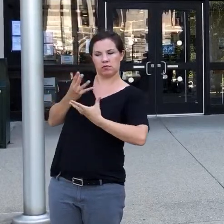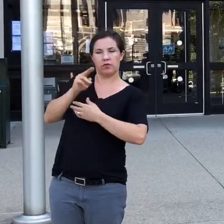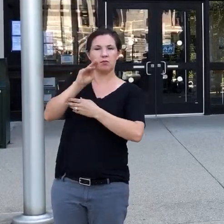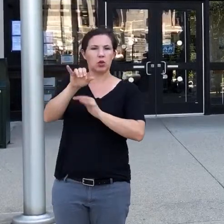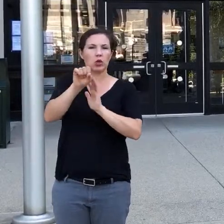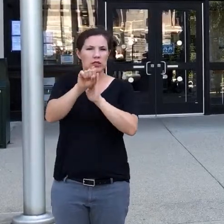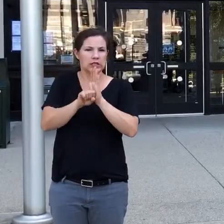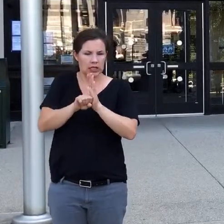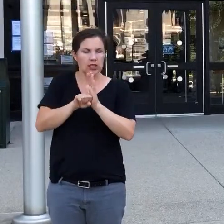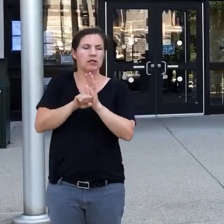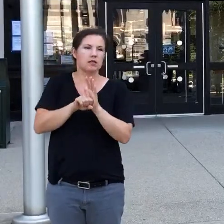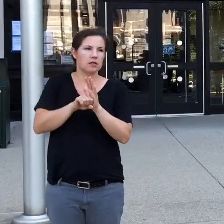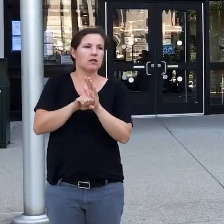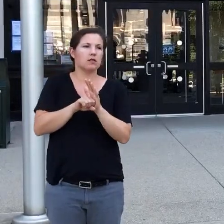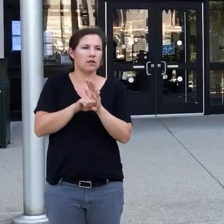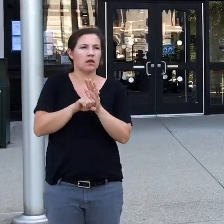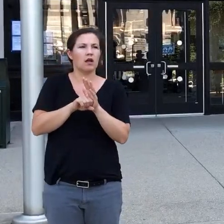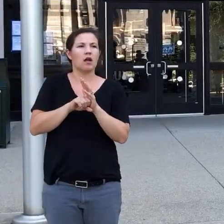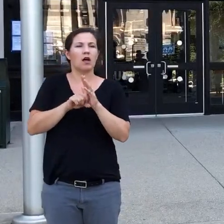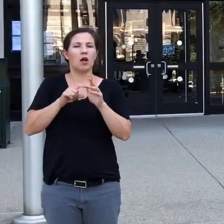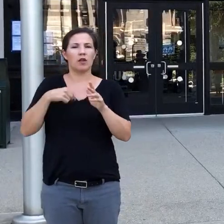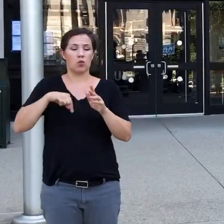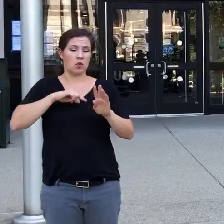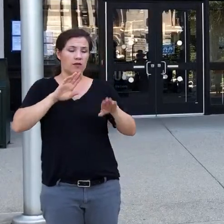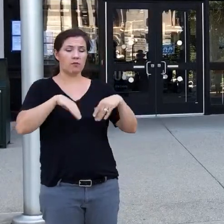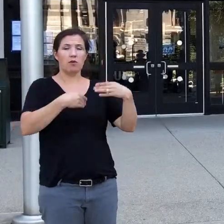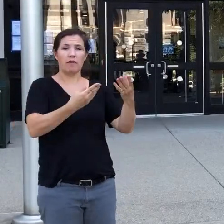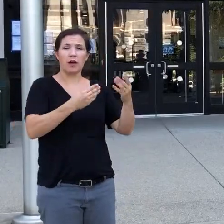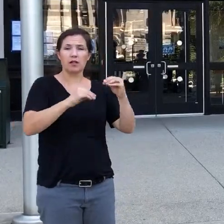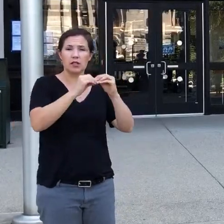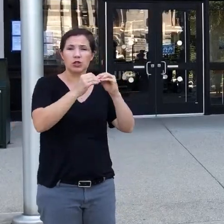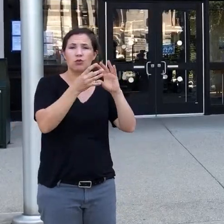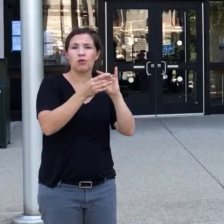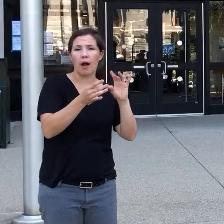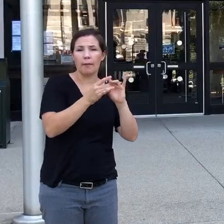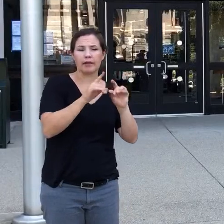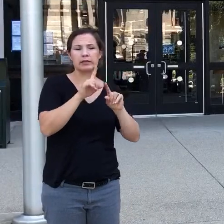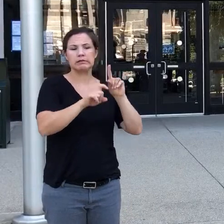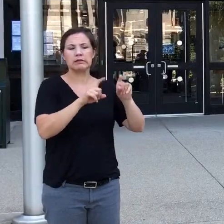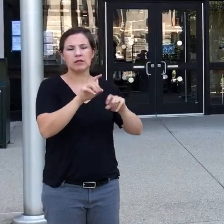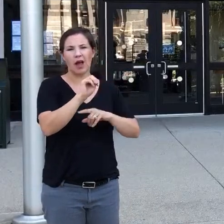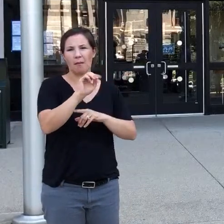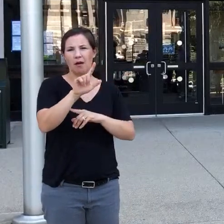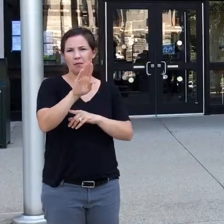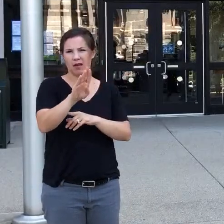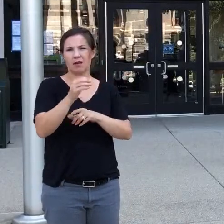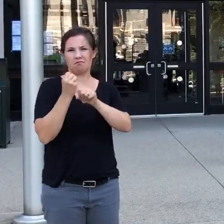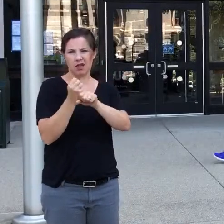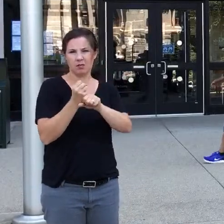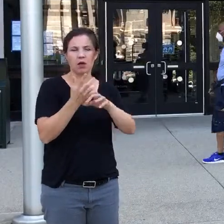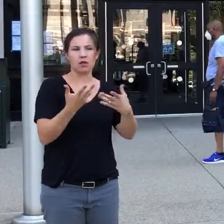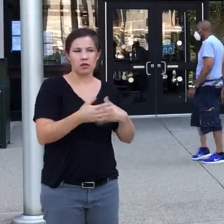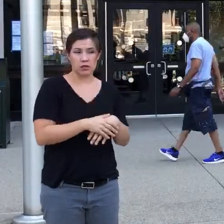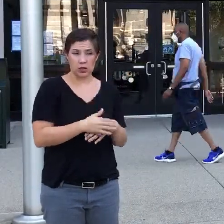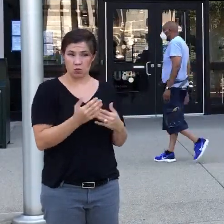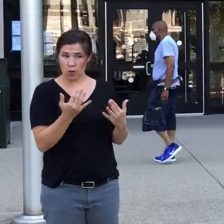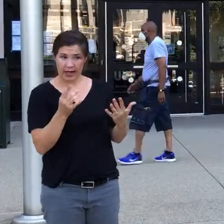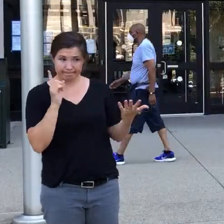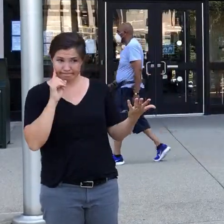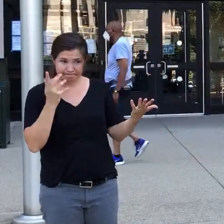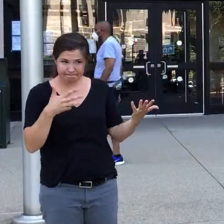well as we've provided additional comments and questions to Major League Baseball. We were waiting to hear back